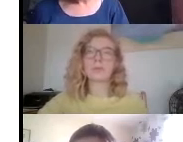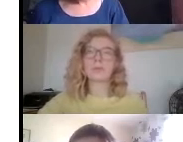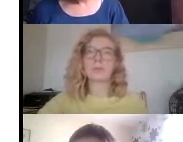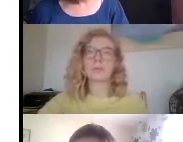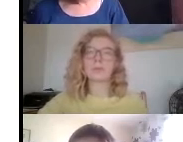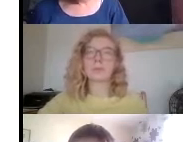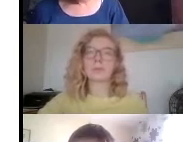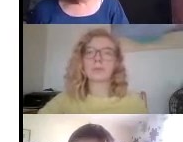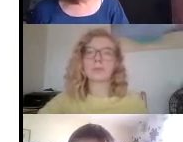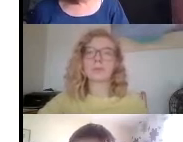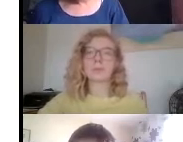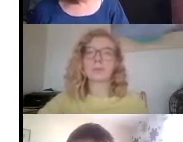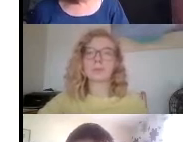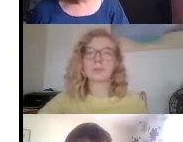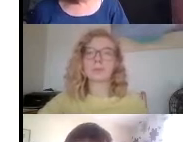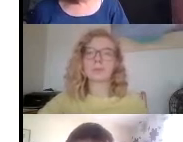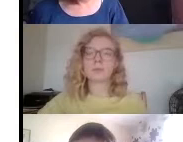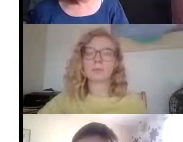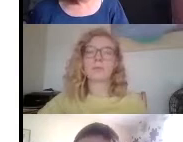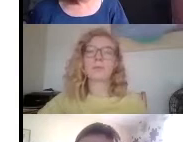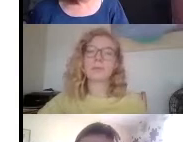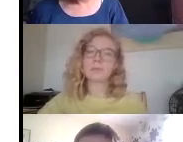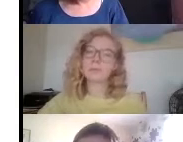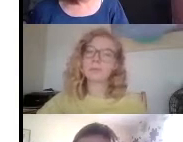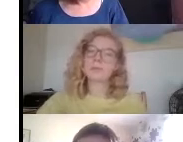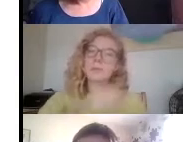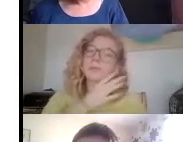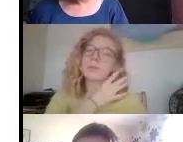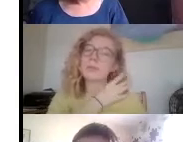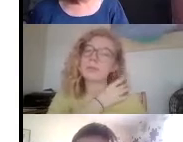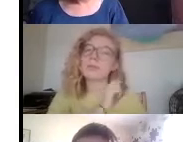of more like subgroups of it as well, but this is the main one.